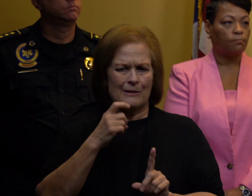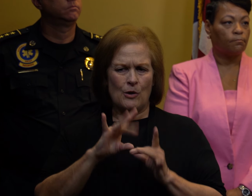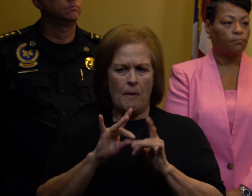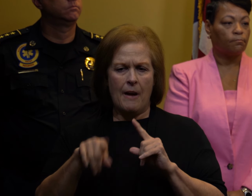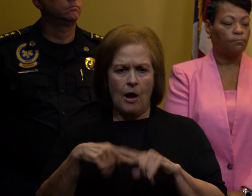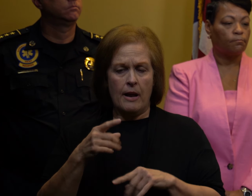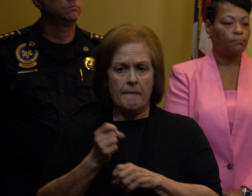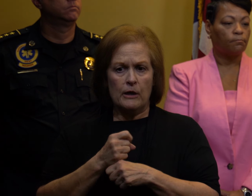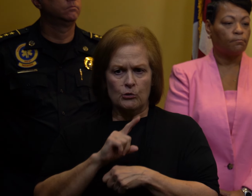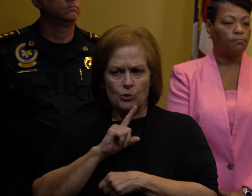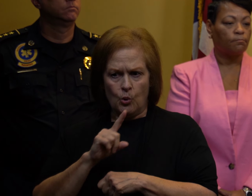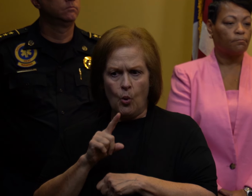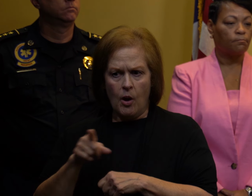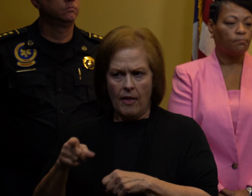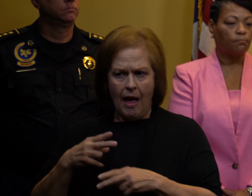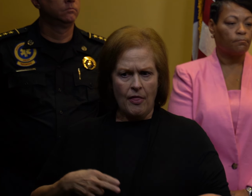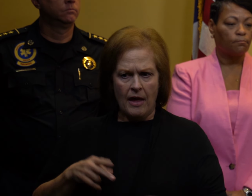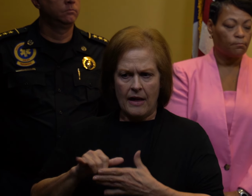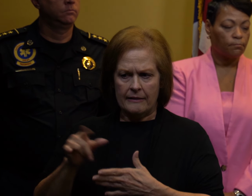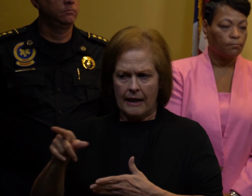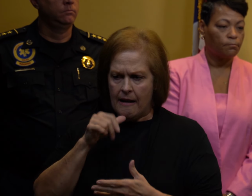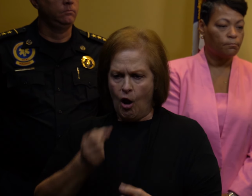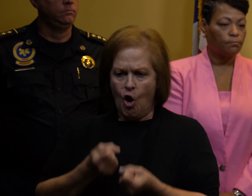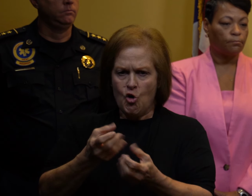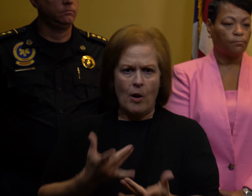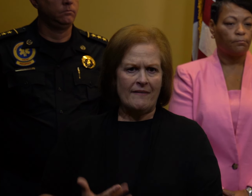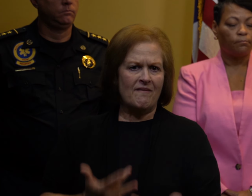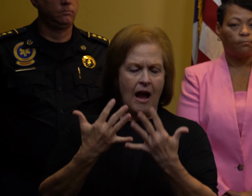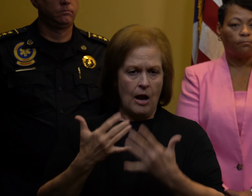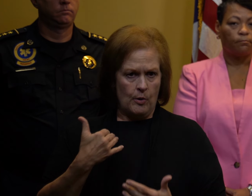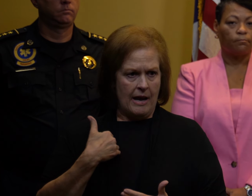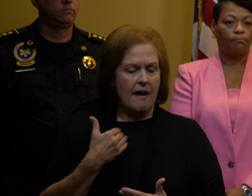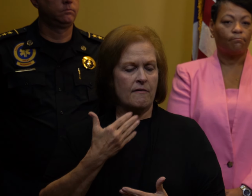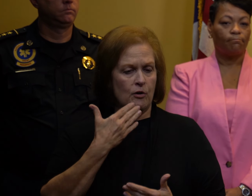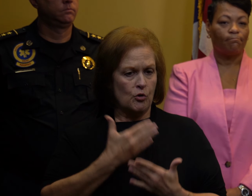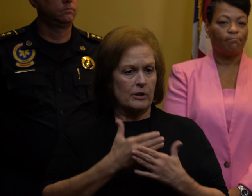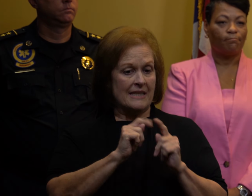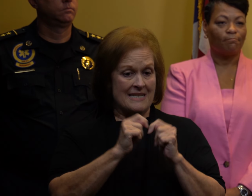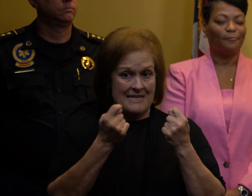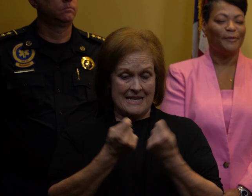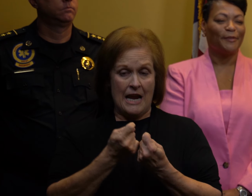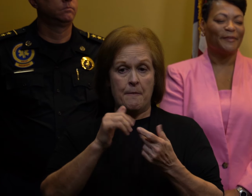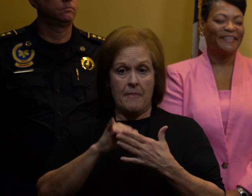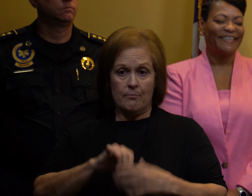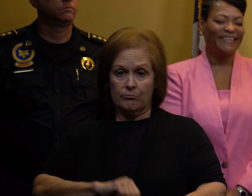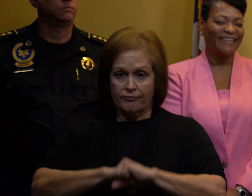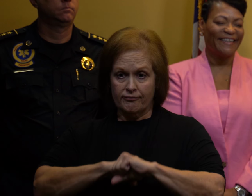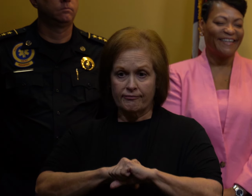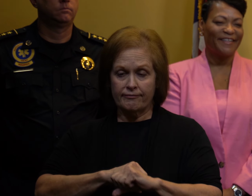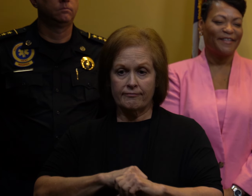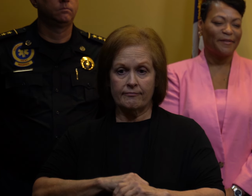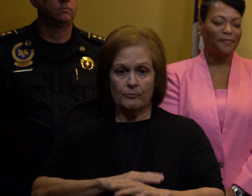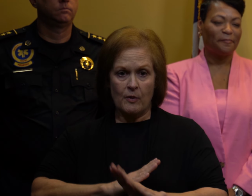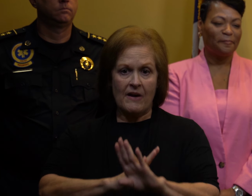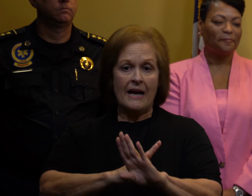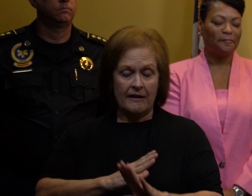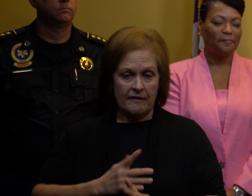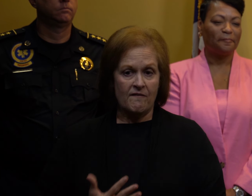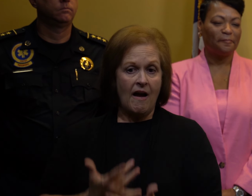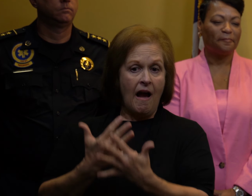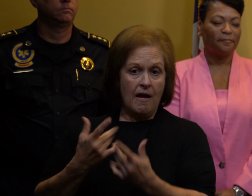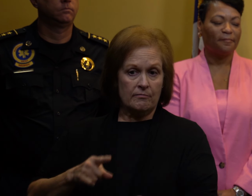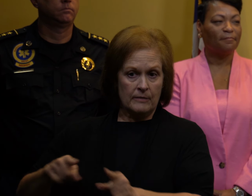also healthy and do not pose a fire risk. We have a good young team of fire prevention inspectors that have been very proactive and doing a tremendous